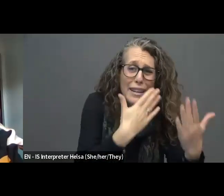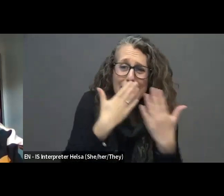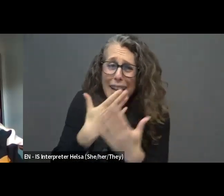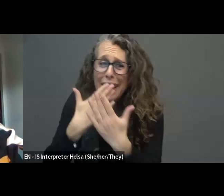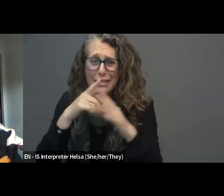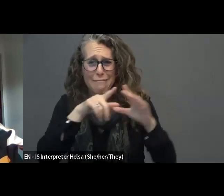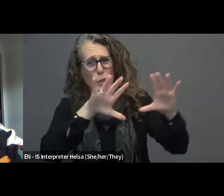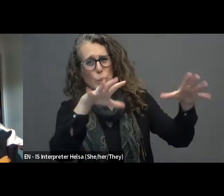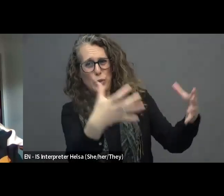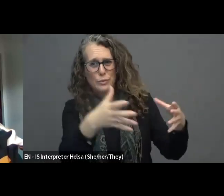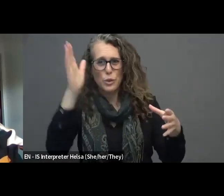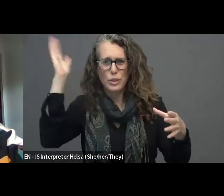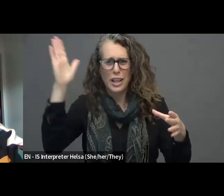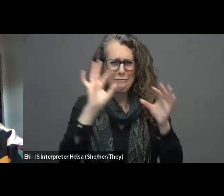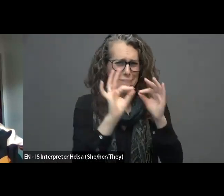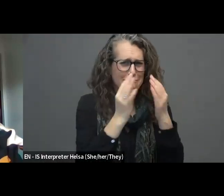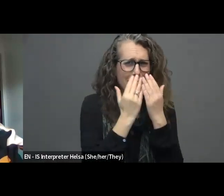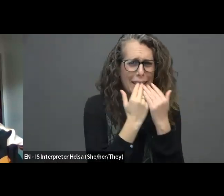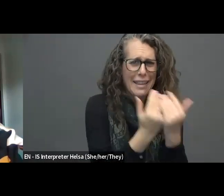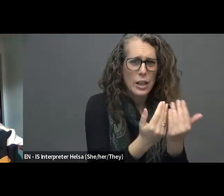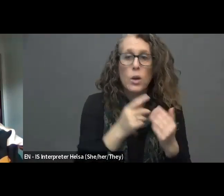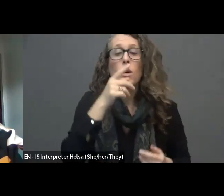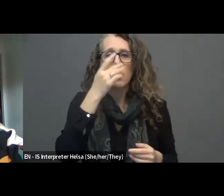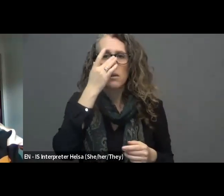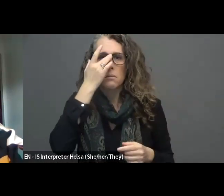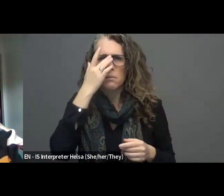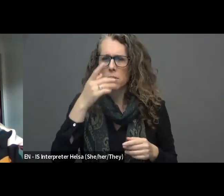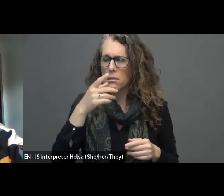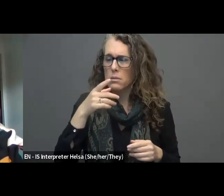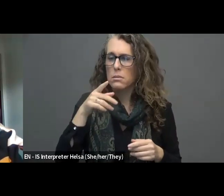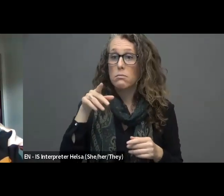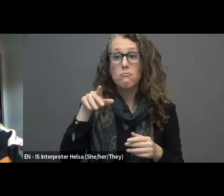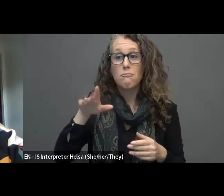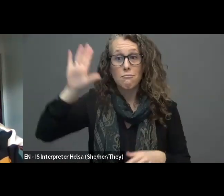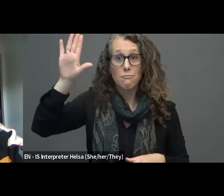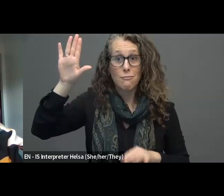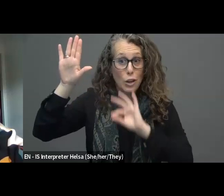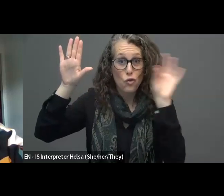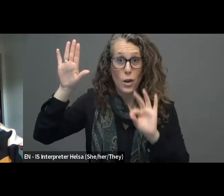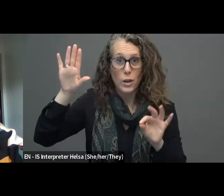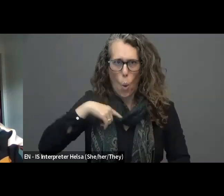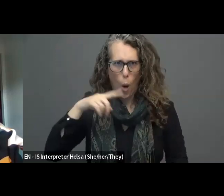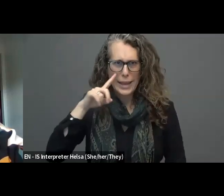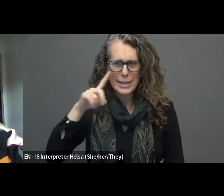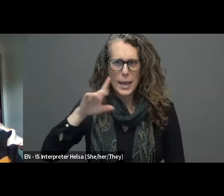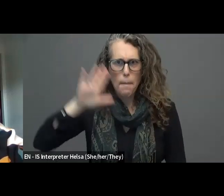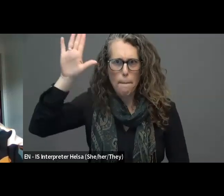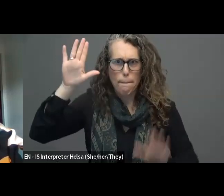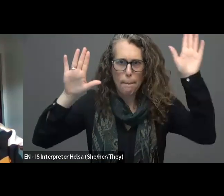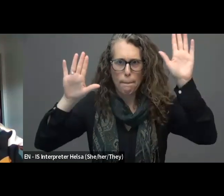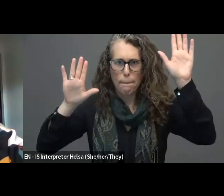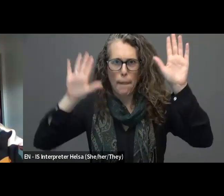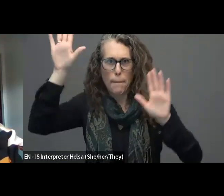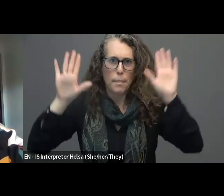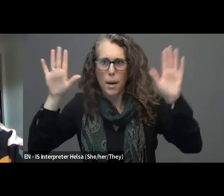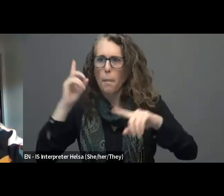presentation. Is there any specific question? Again, I see a lot of appreciation